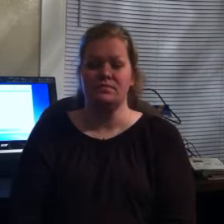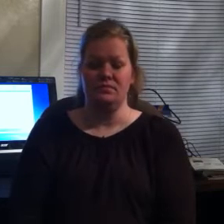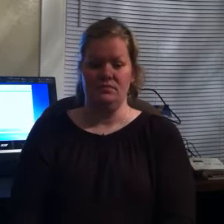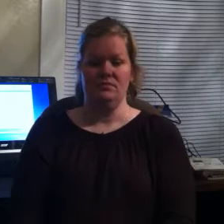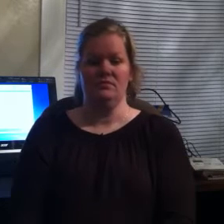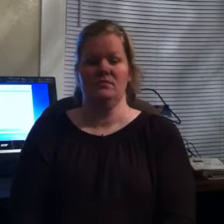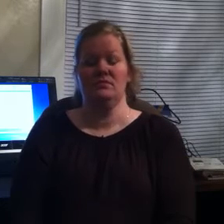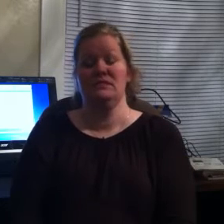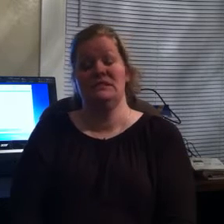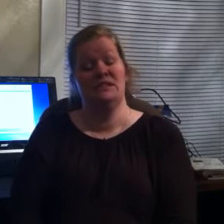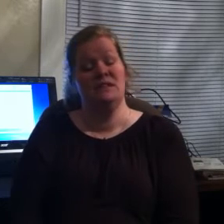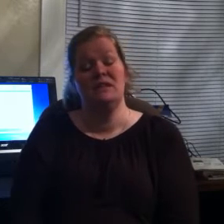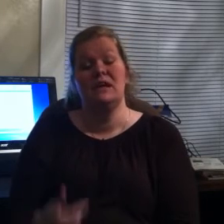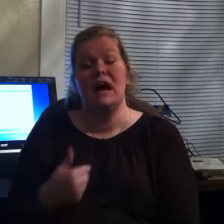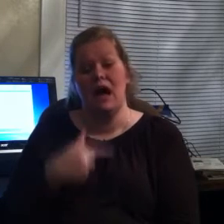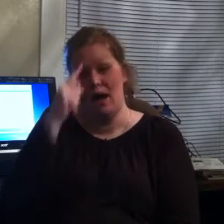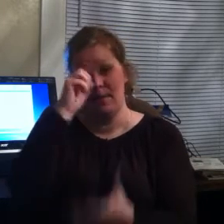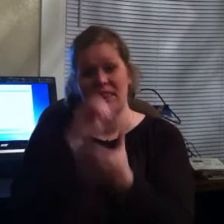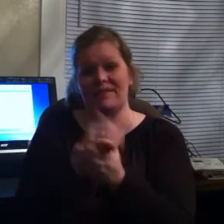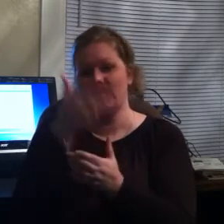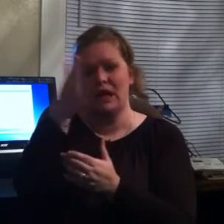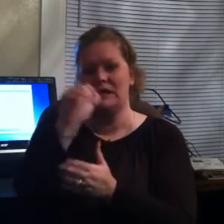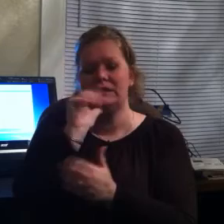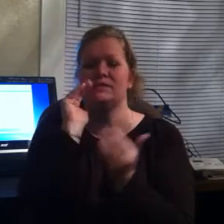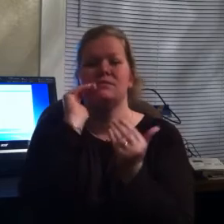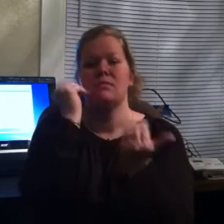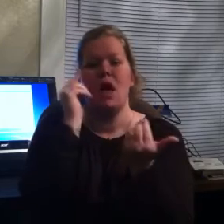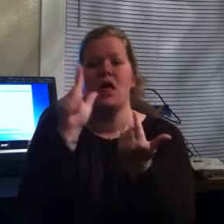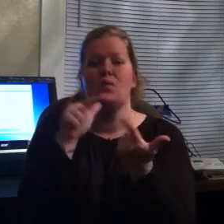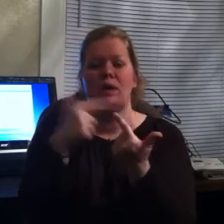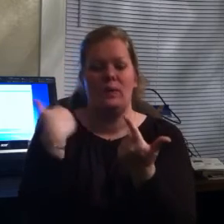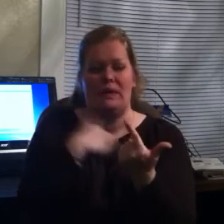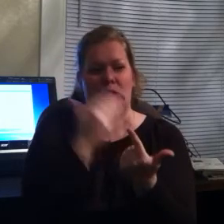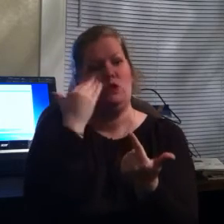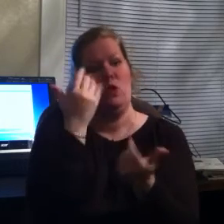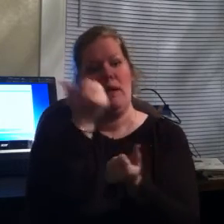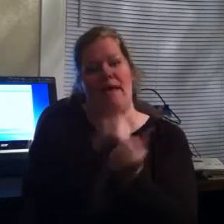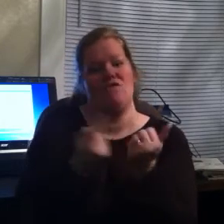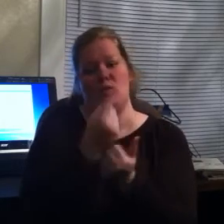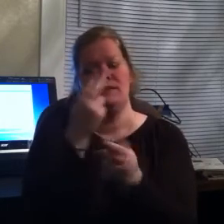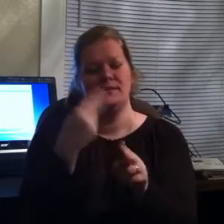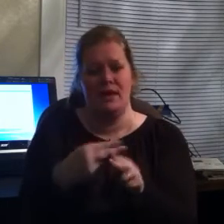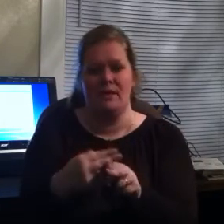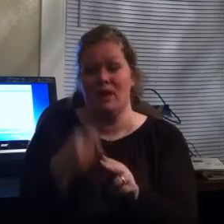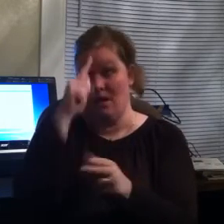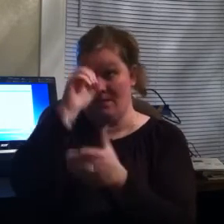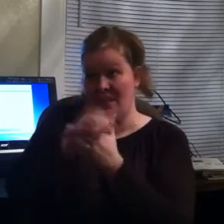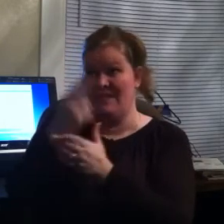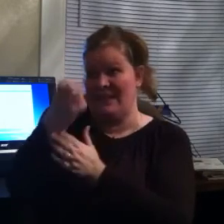I believe God doesn't smile when we know everybody's name. I believe He smiles when everyone knows Jesus'